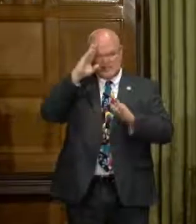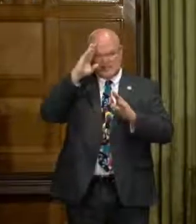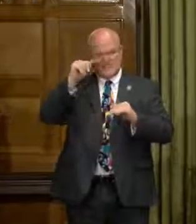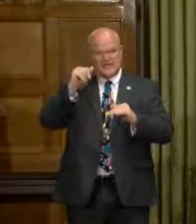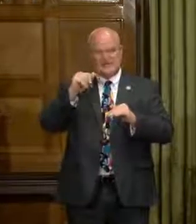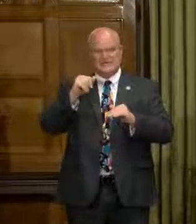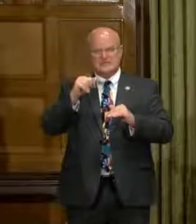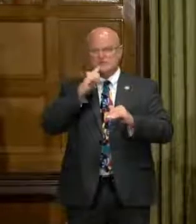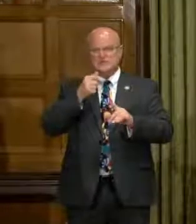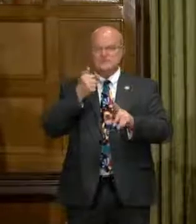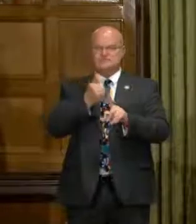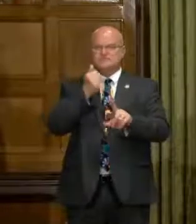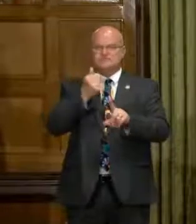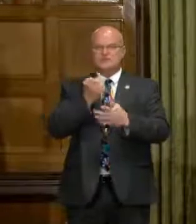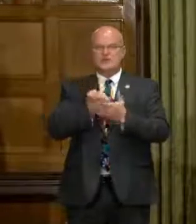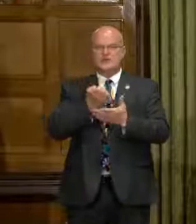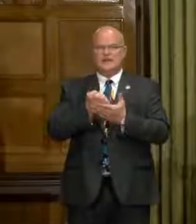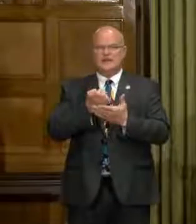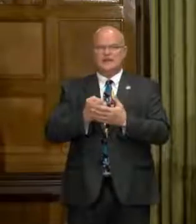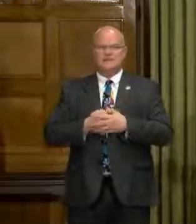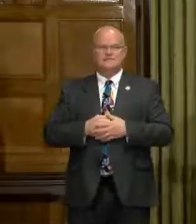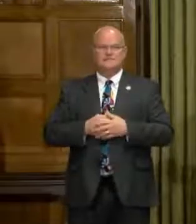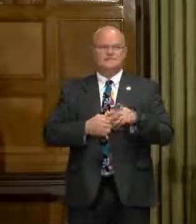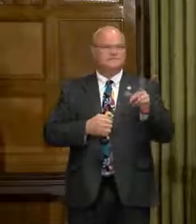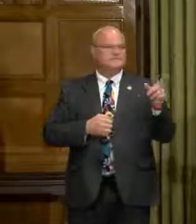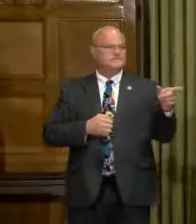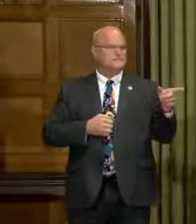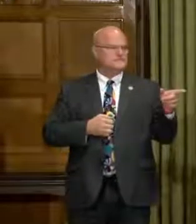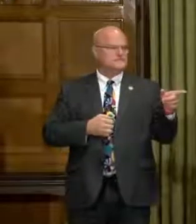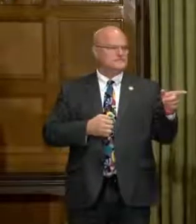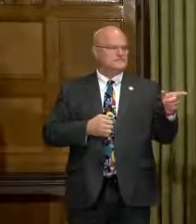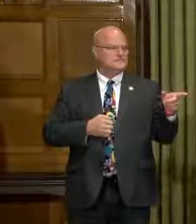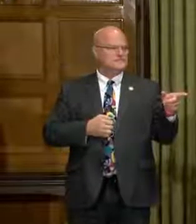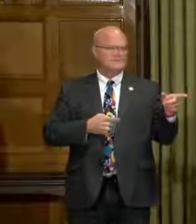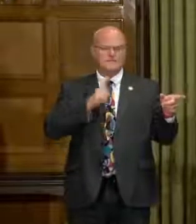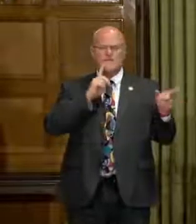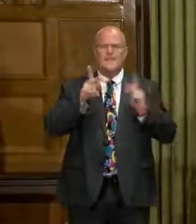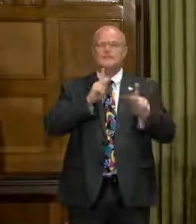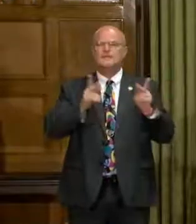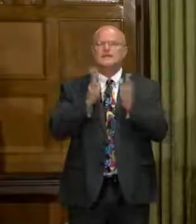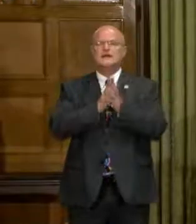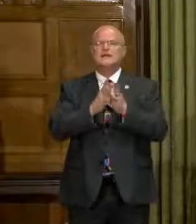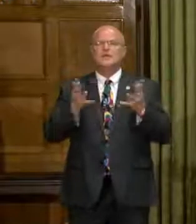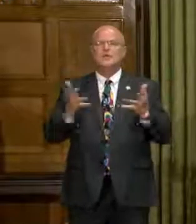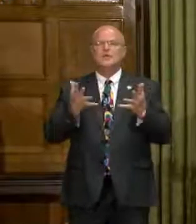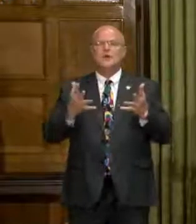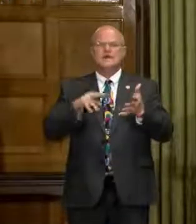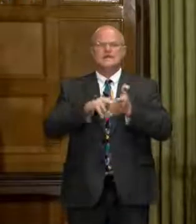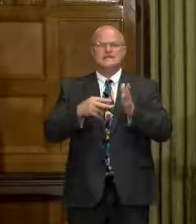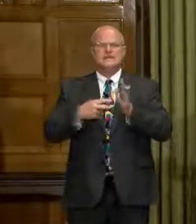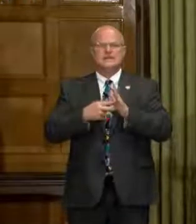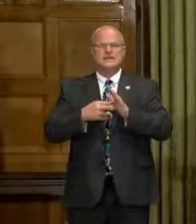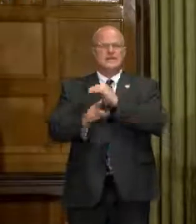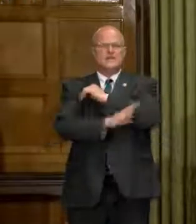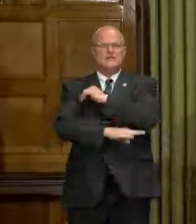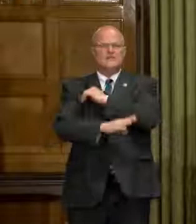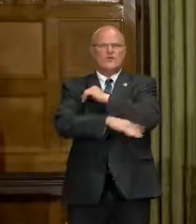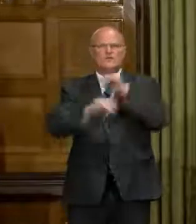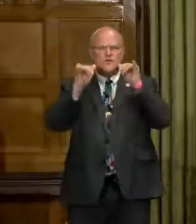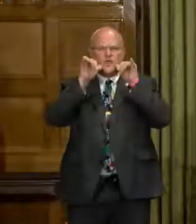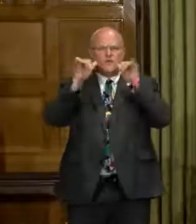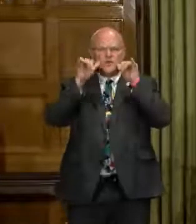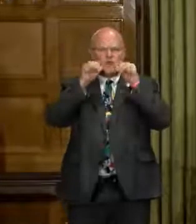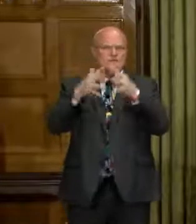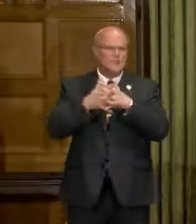a drain on the economy. Mike. Surely people are asking you, what is this going to mean in the fall for